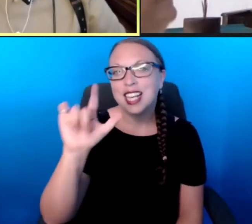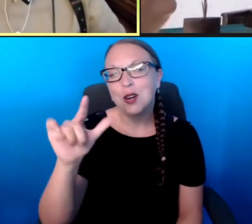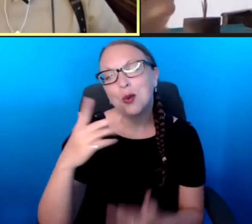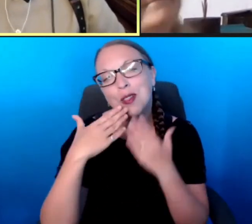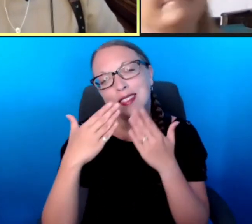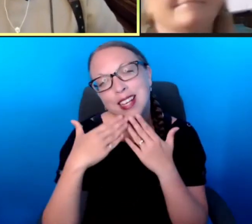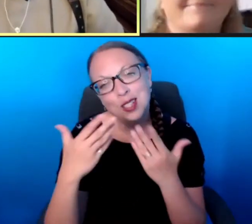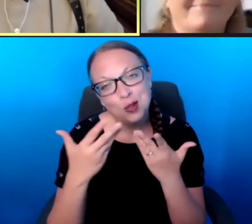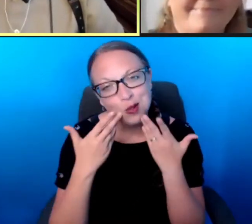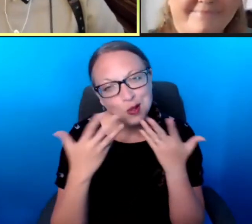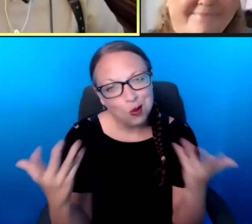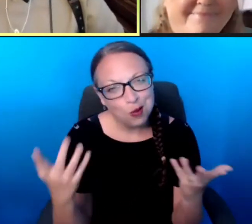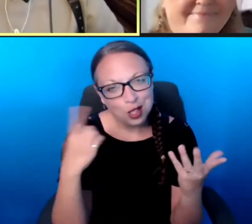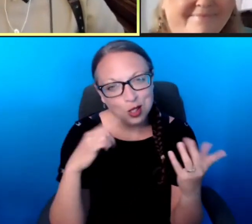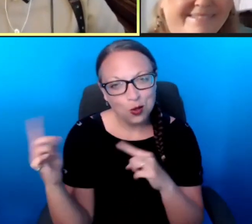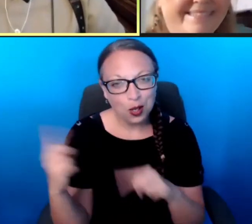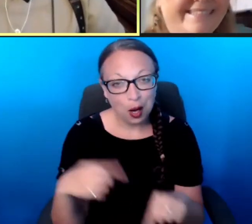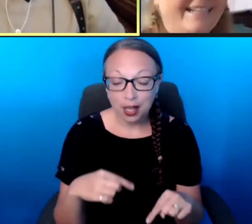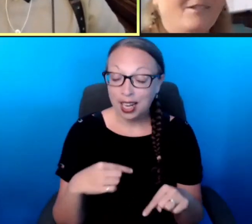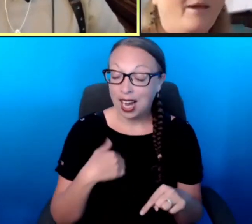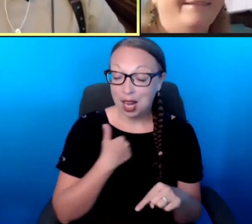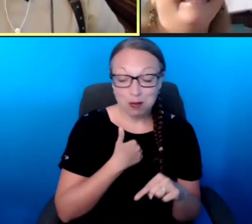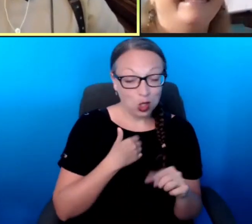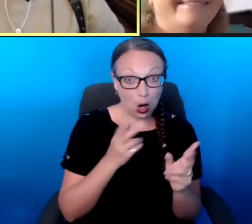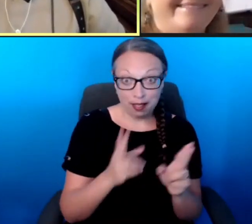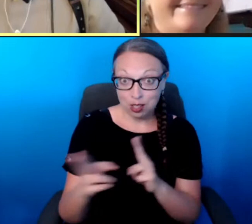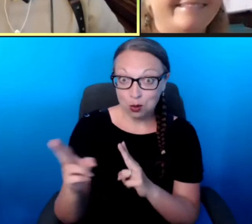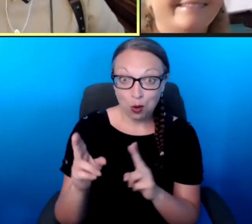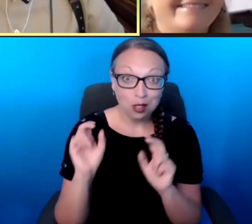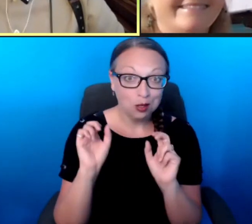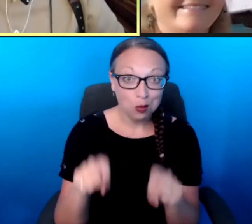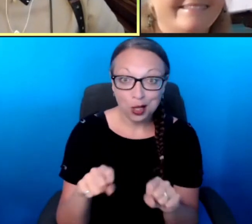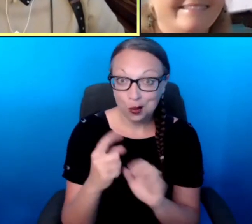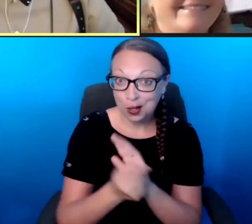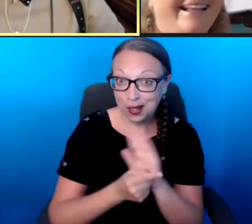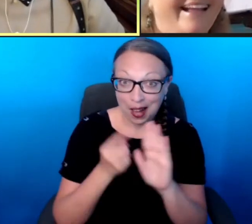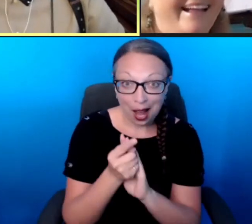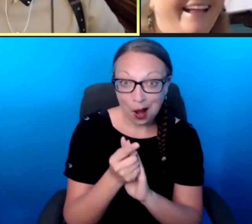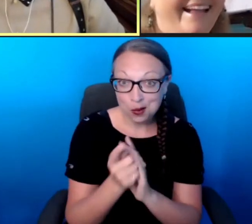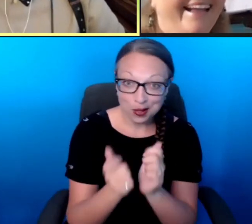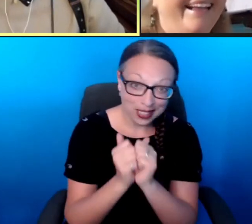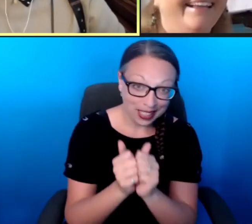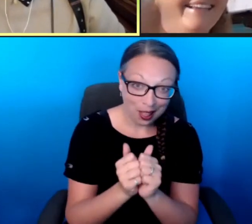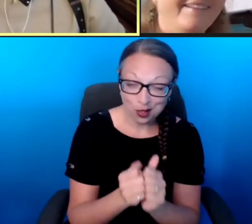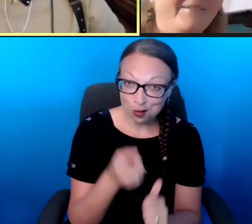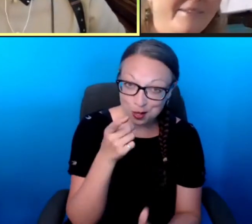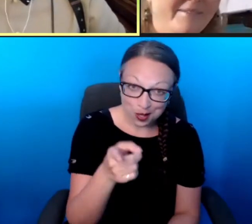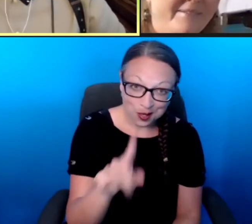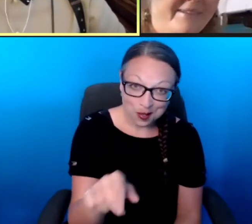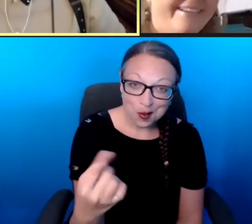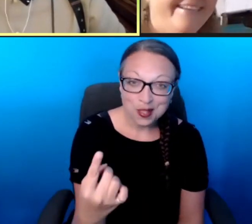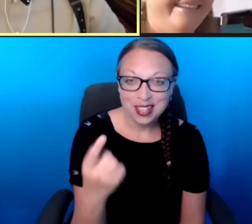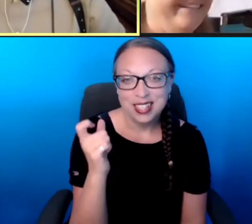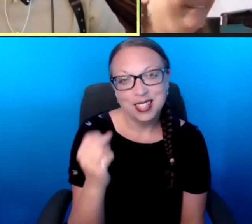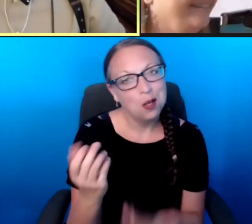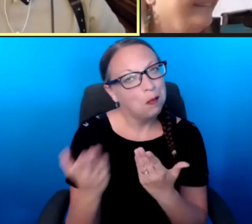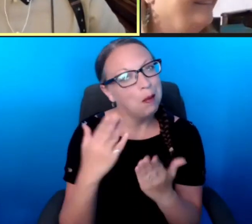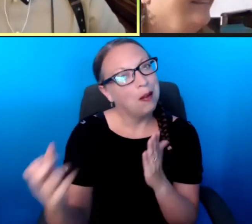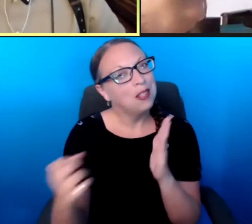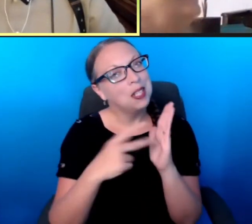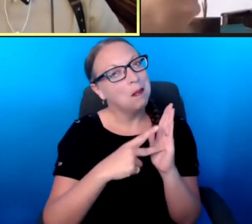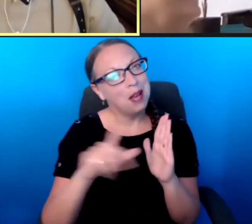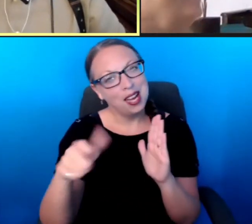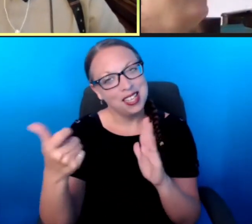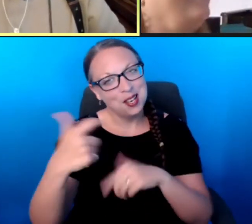today, and I'm sorry this is so rushed. We could have an hour on you alone. Yes, we could. You'll have to come back another